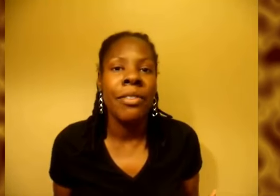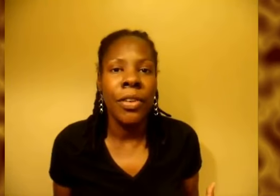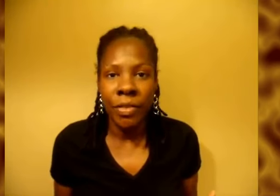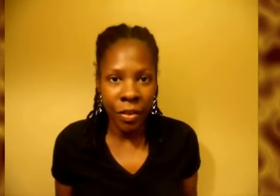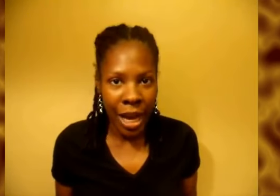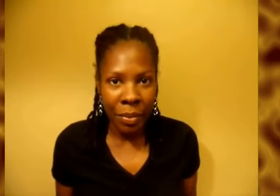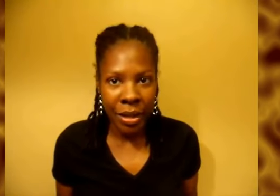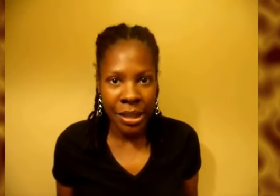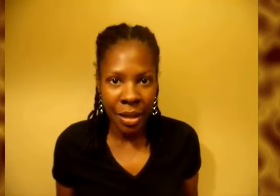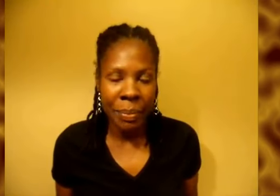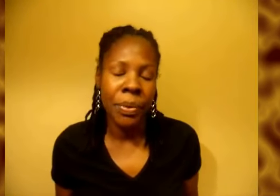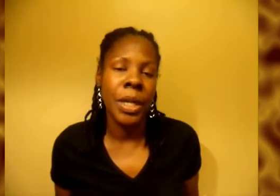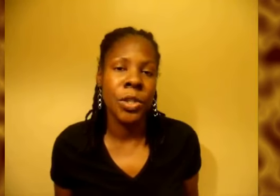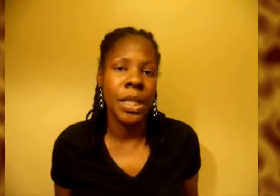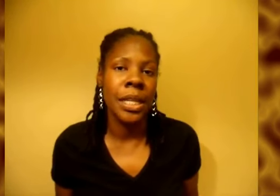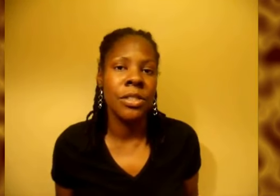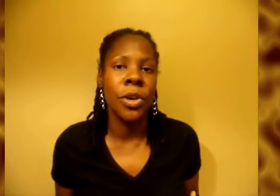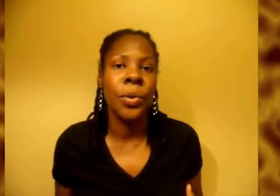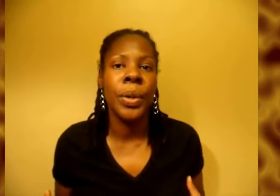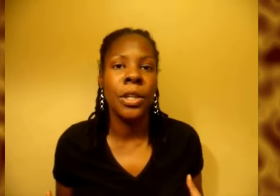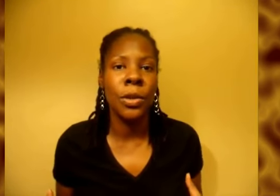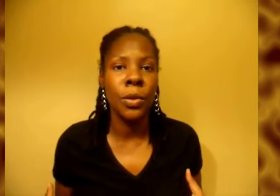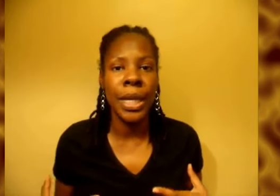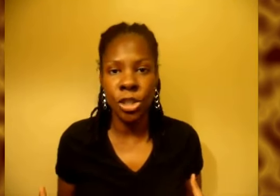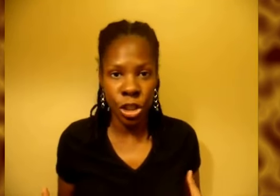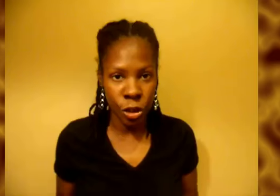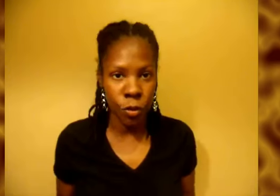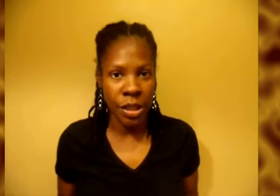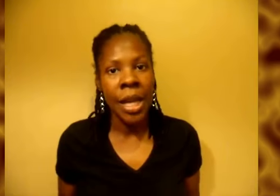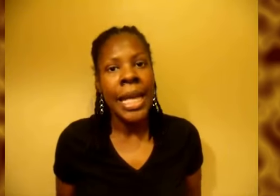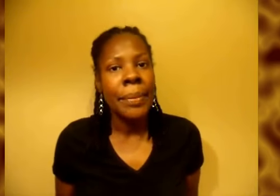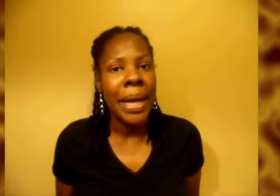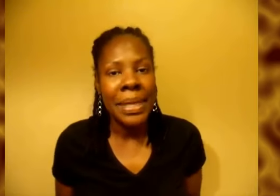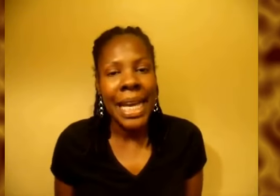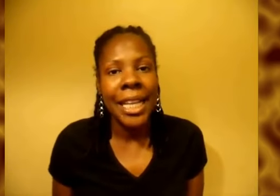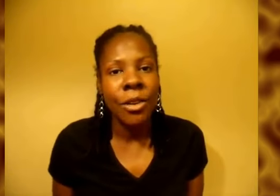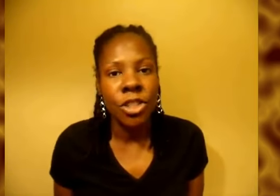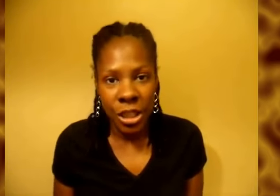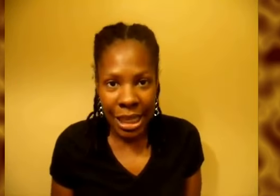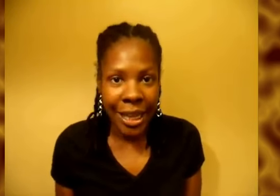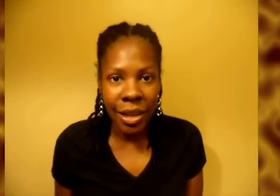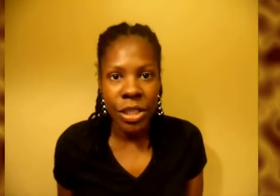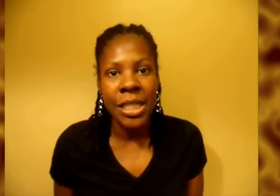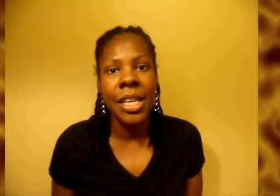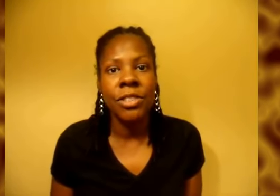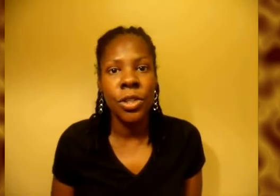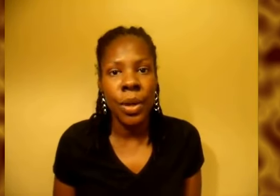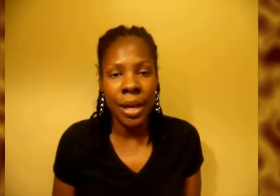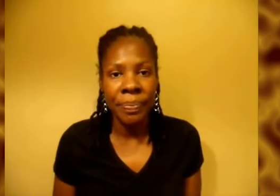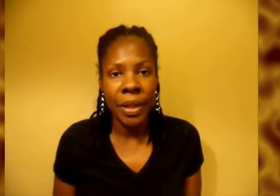the vocabulary to tell people what you need. So when you introduce baby sign language or just sign language in itself to